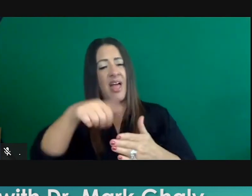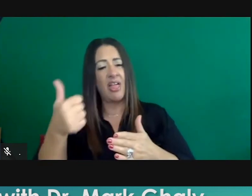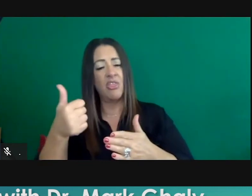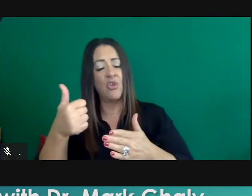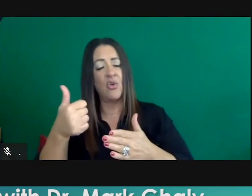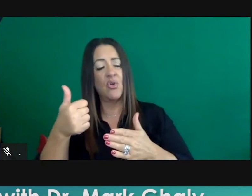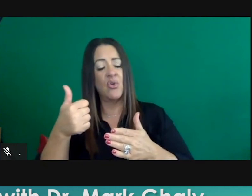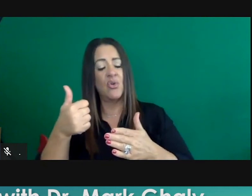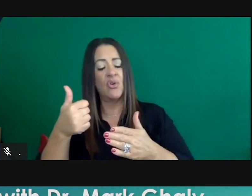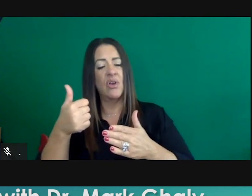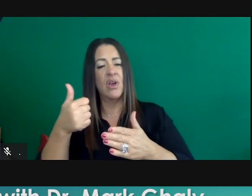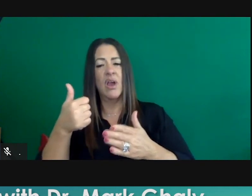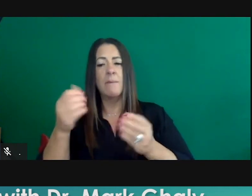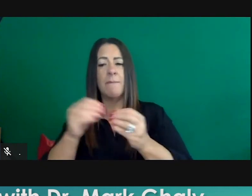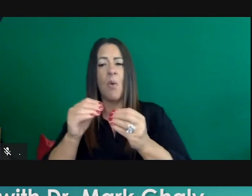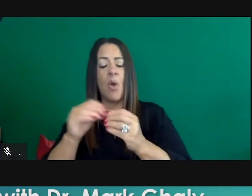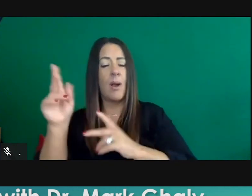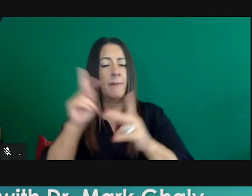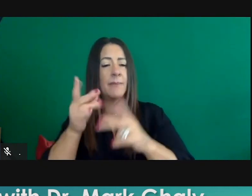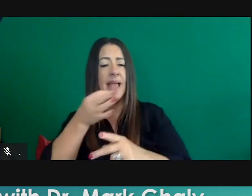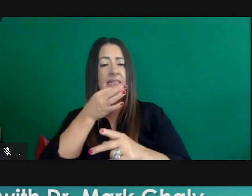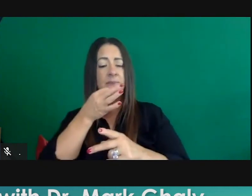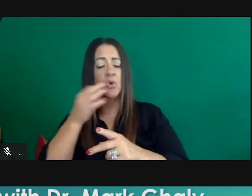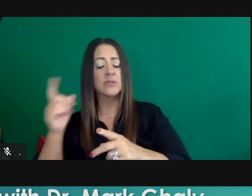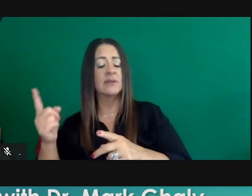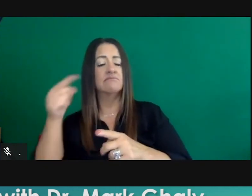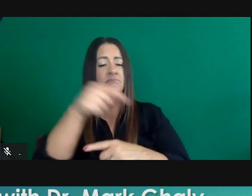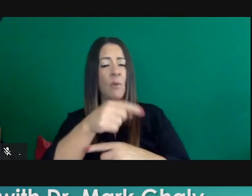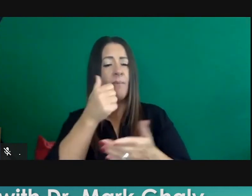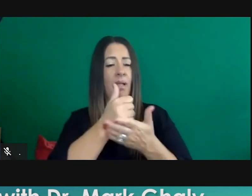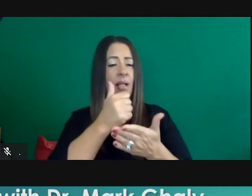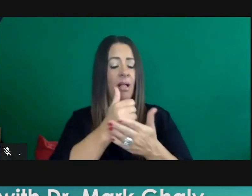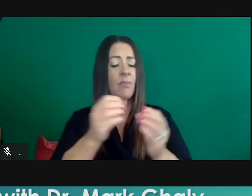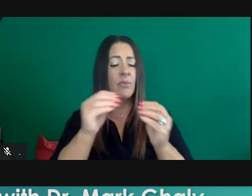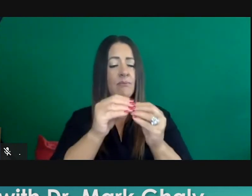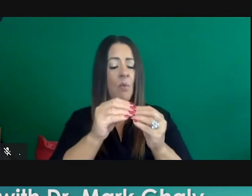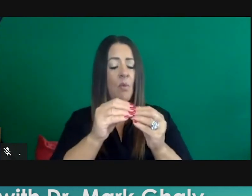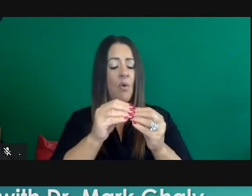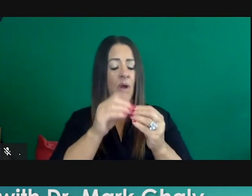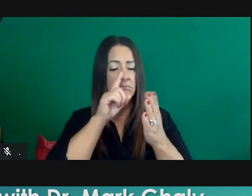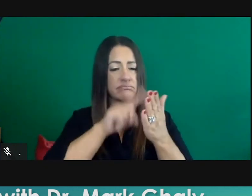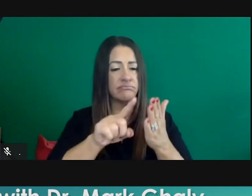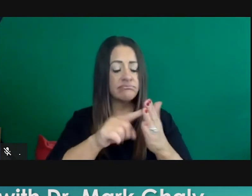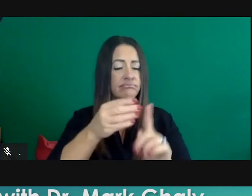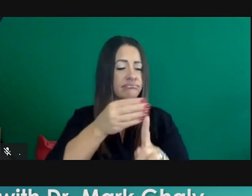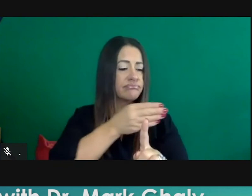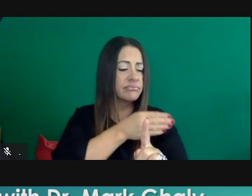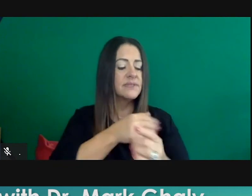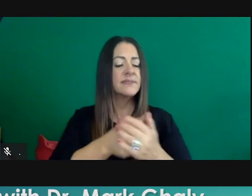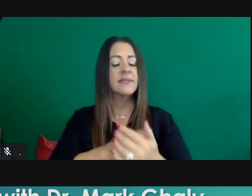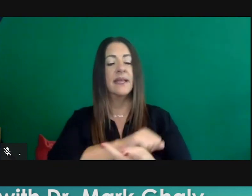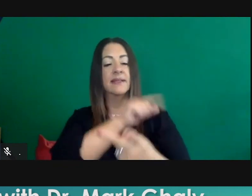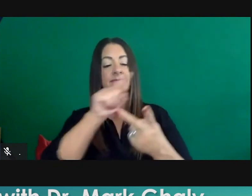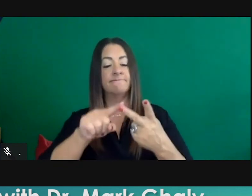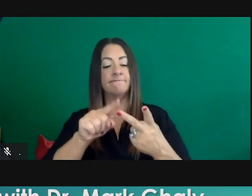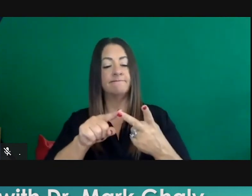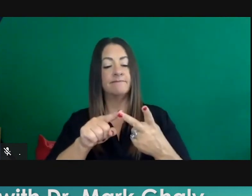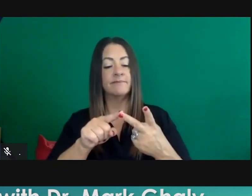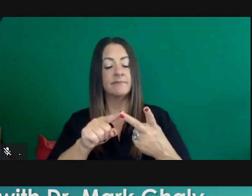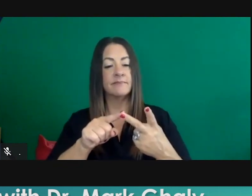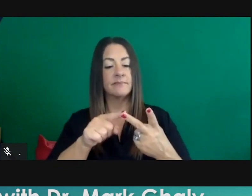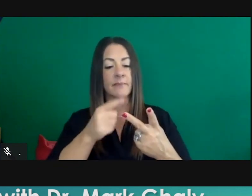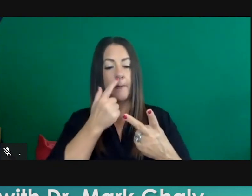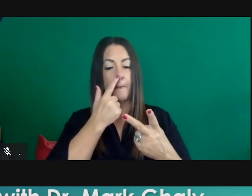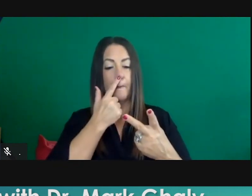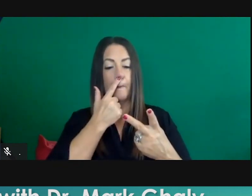tracing efforts? And is the state considering using Citizen Safe Pass or something like that? And my second question is, are you seeing